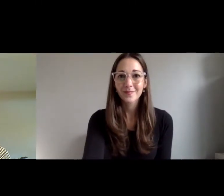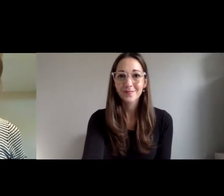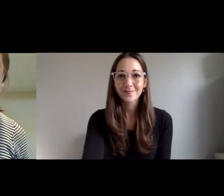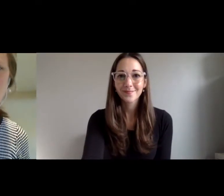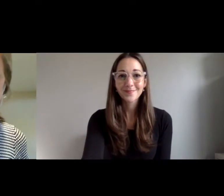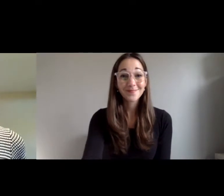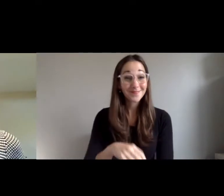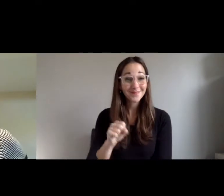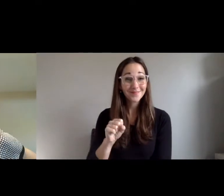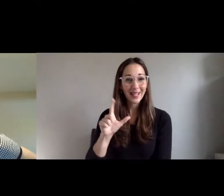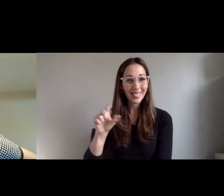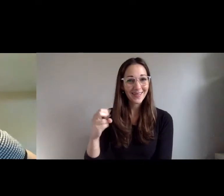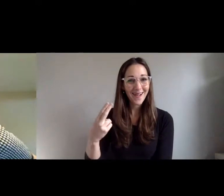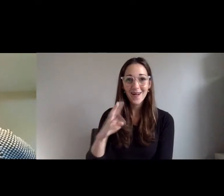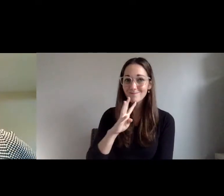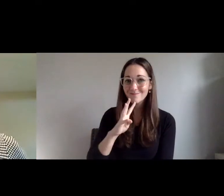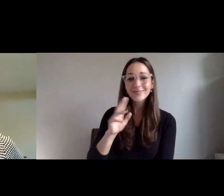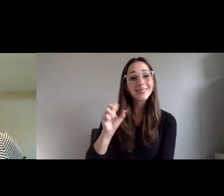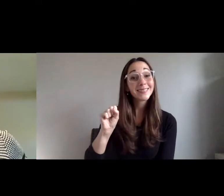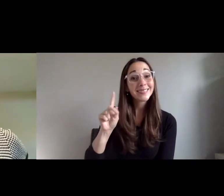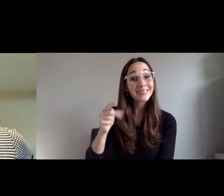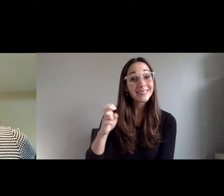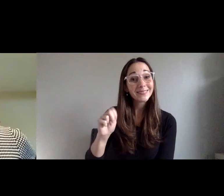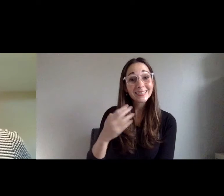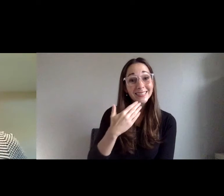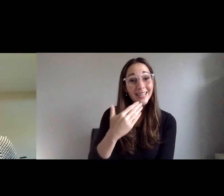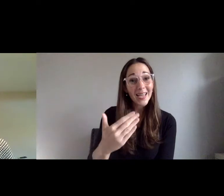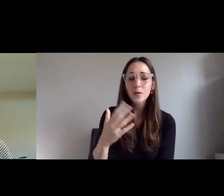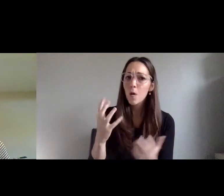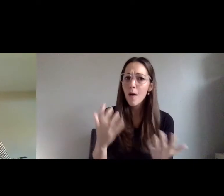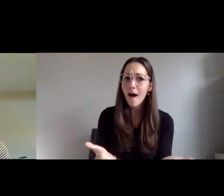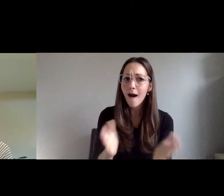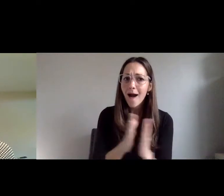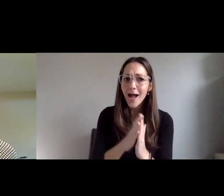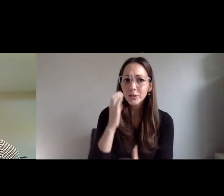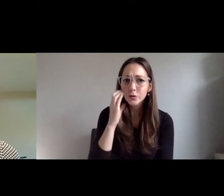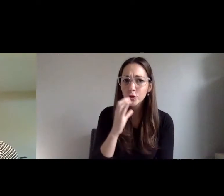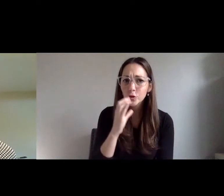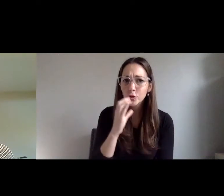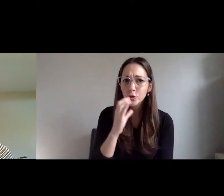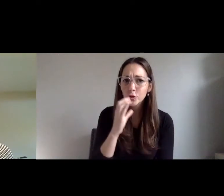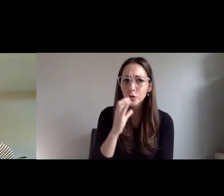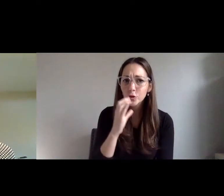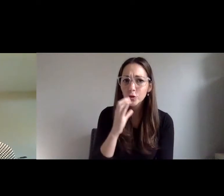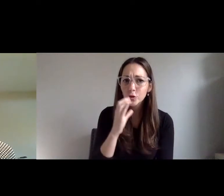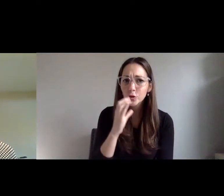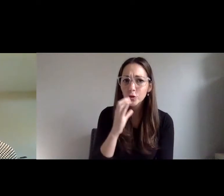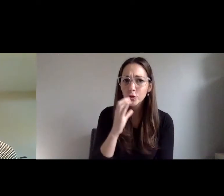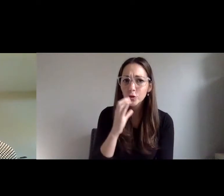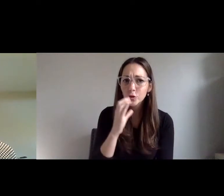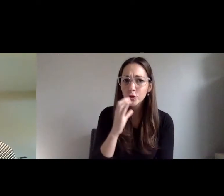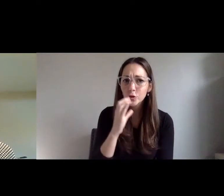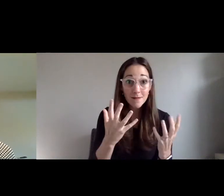Stephen, thank you so much. I just wanted to ask Chris if there was anything that you wanted to add to the presentation.